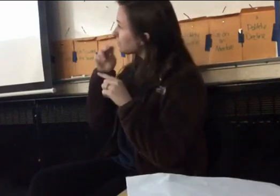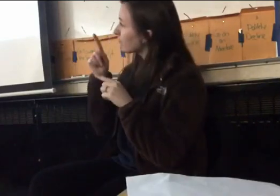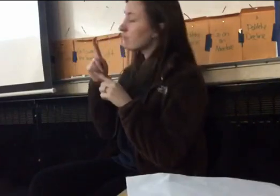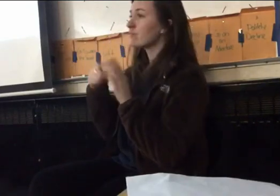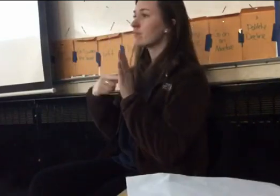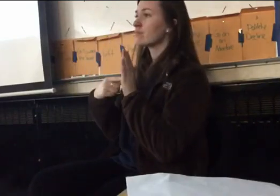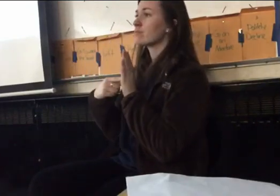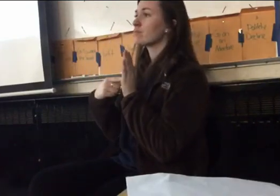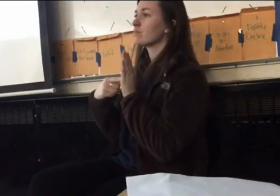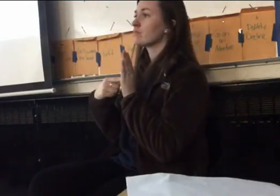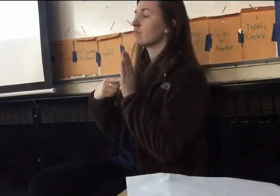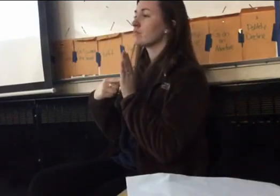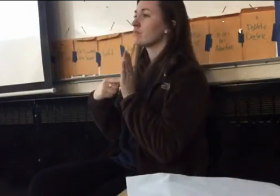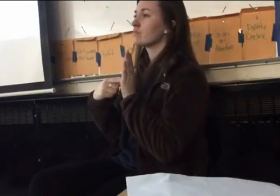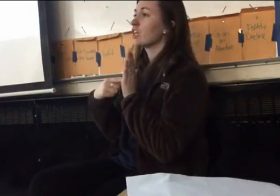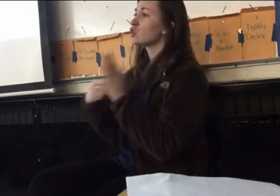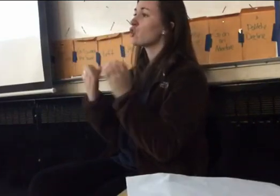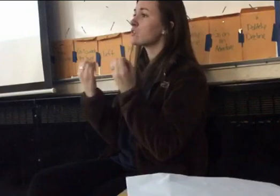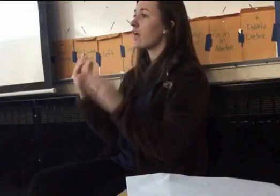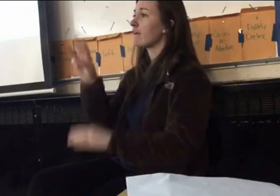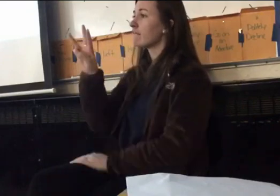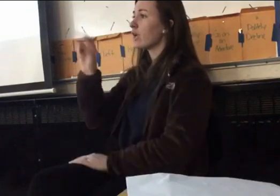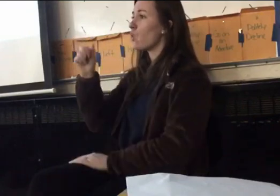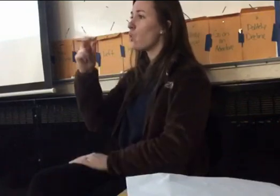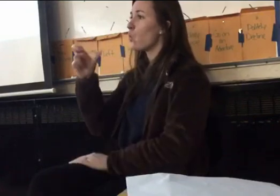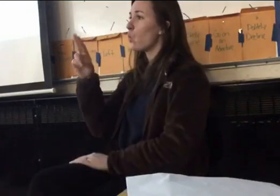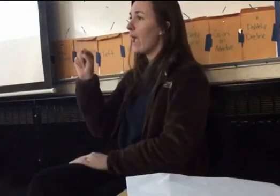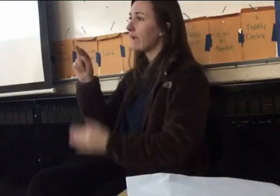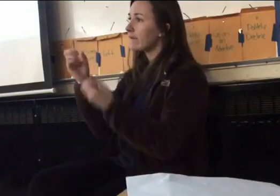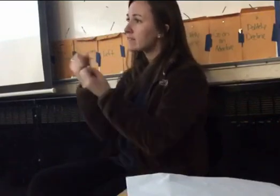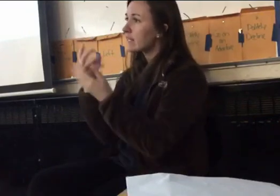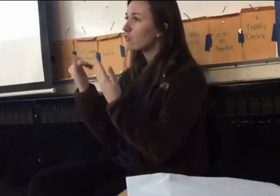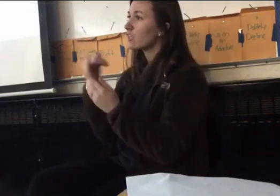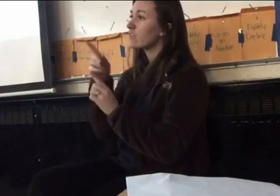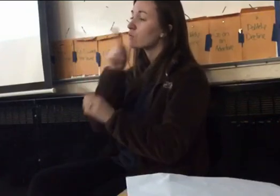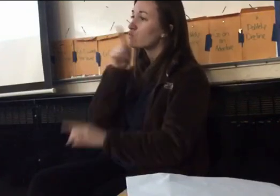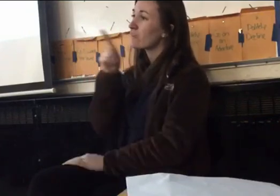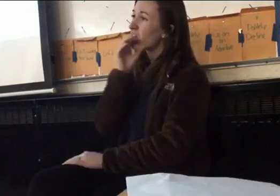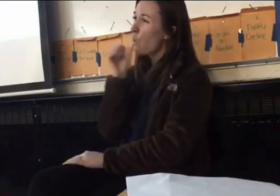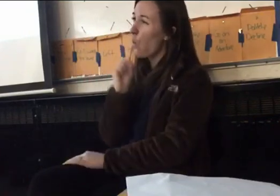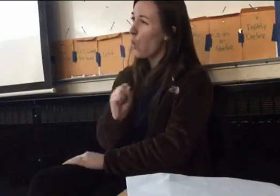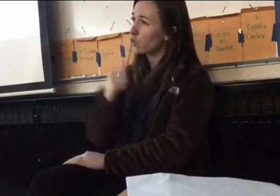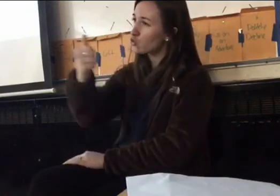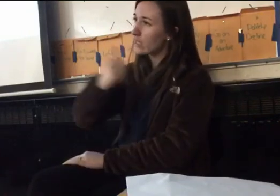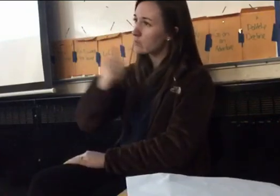got that far yet. Okay, so we have the older technology over here in the west. What else?